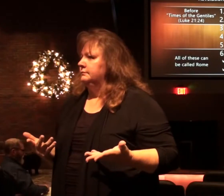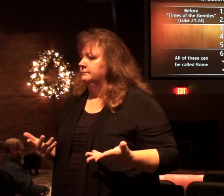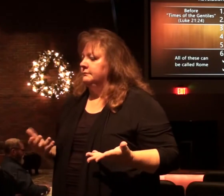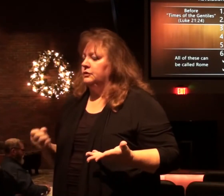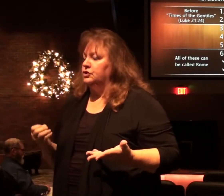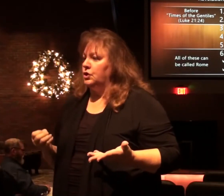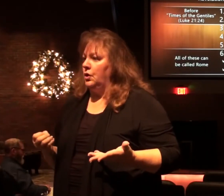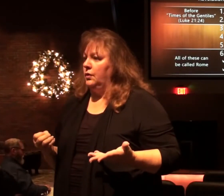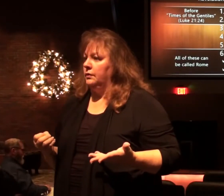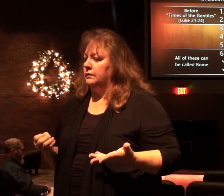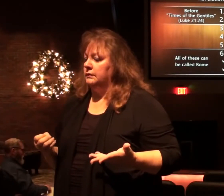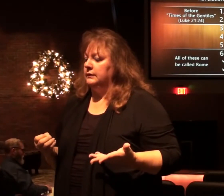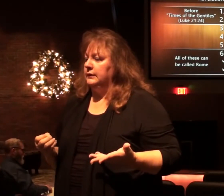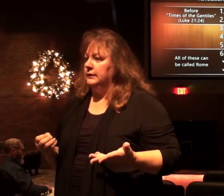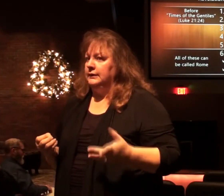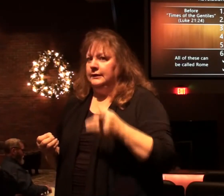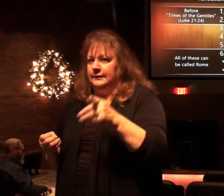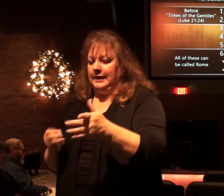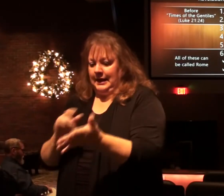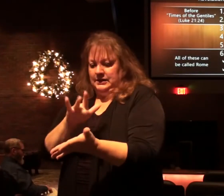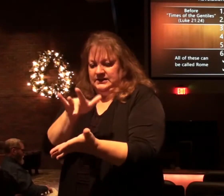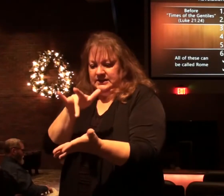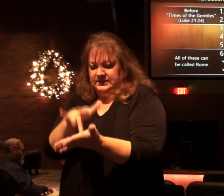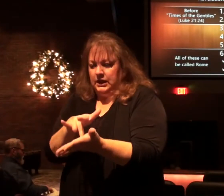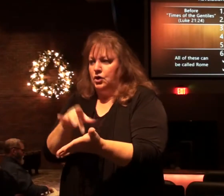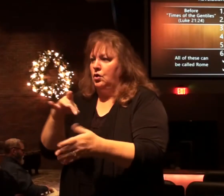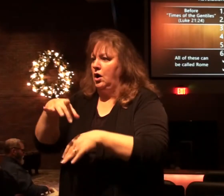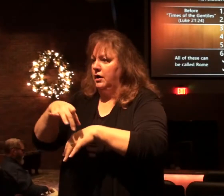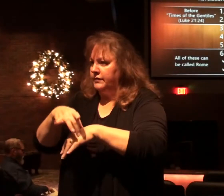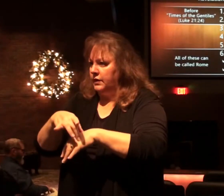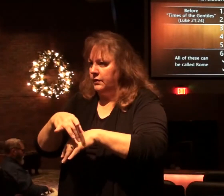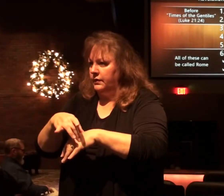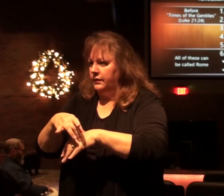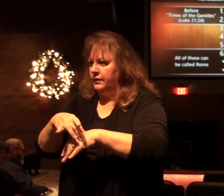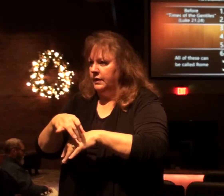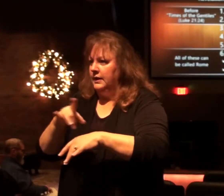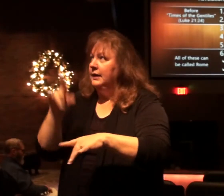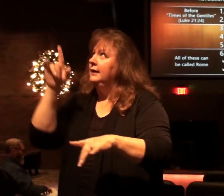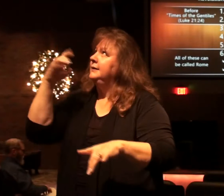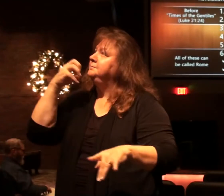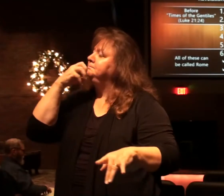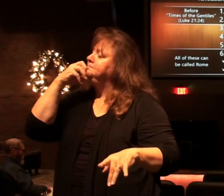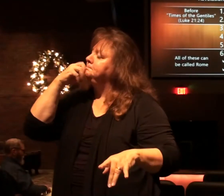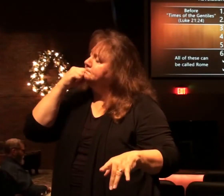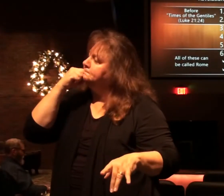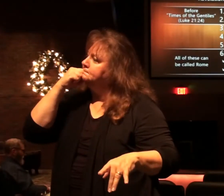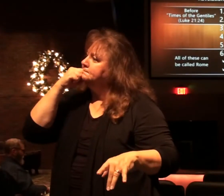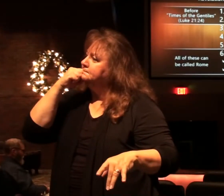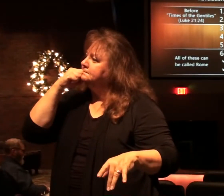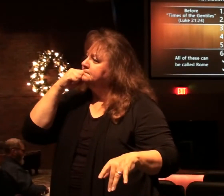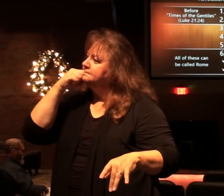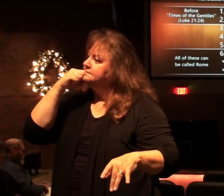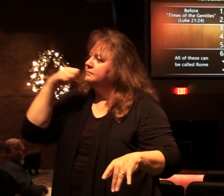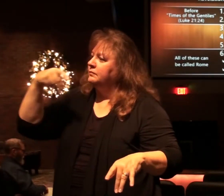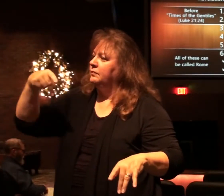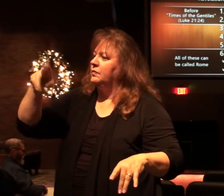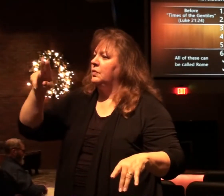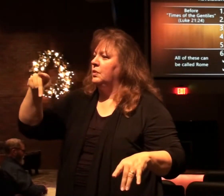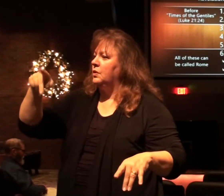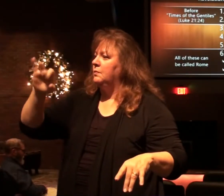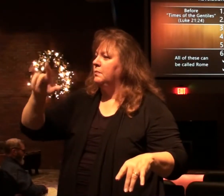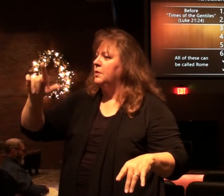So for Israel, that's the center of the earth. That's the pupil of his eye, the Scripture talks